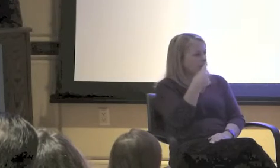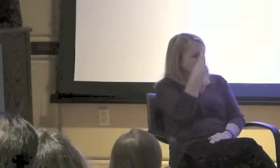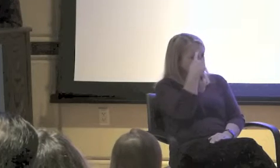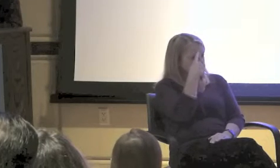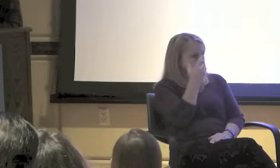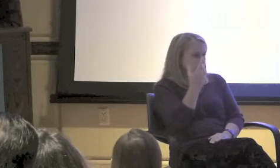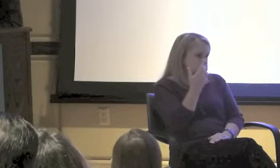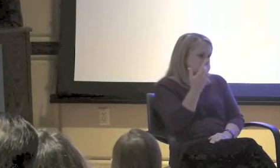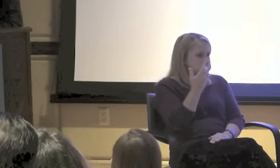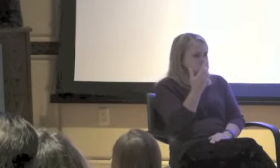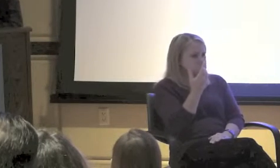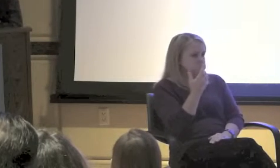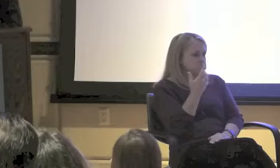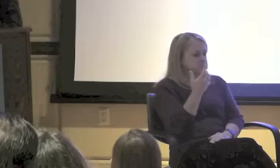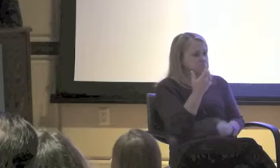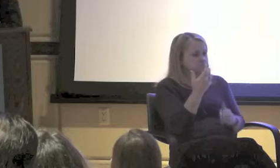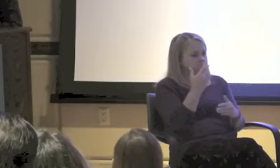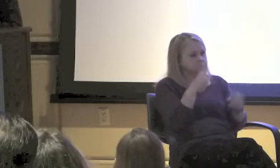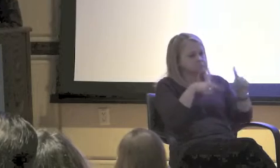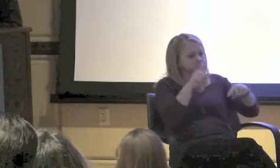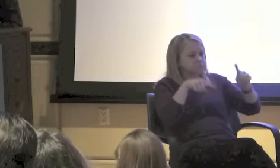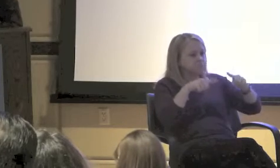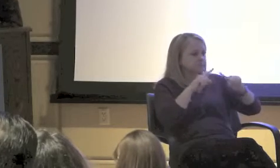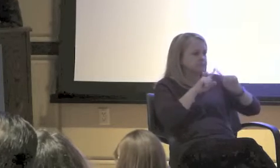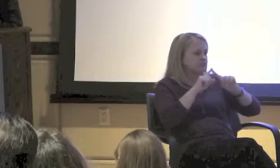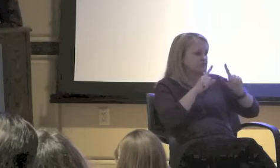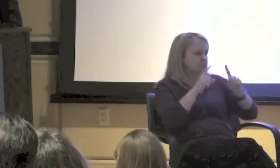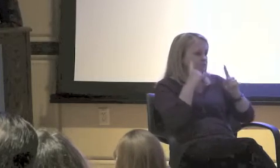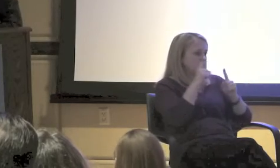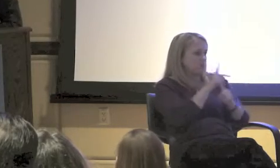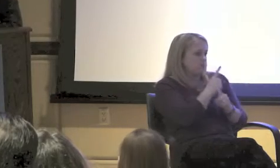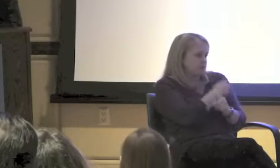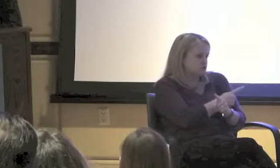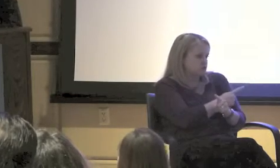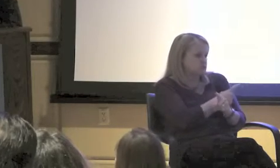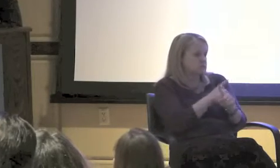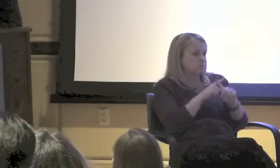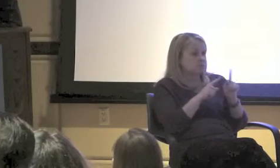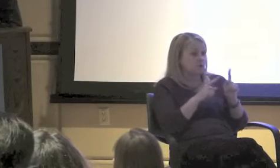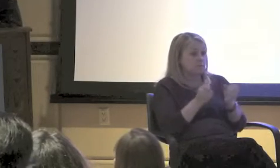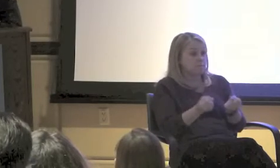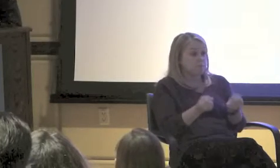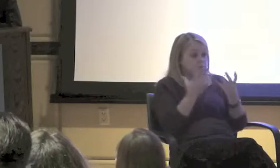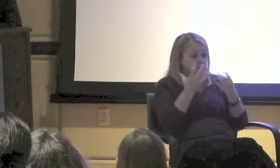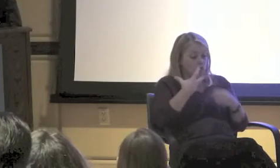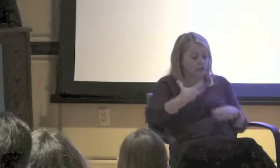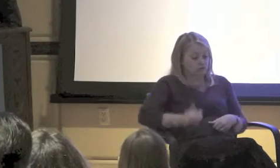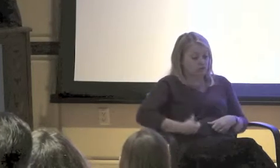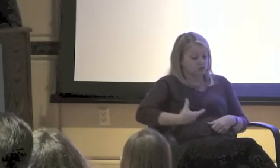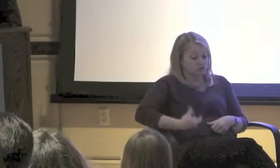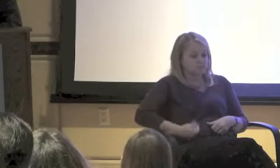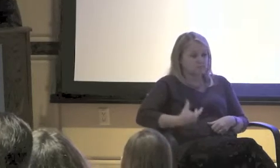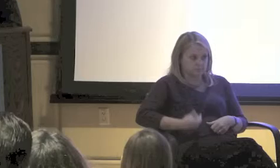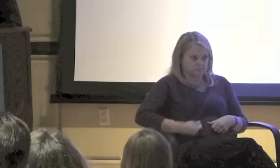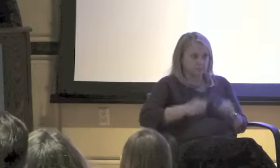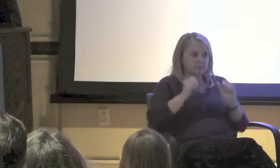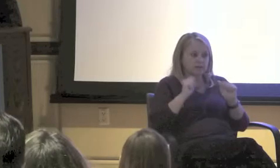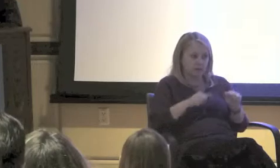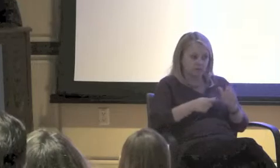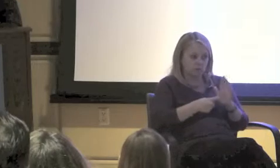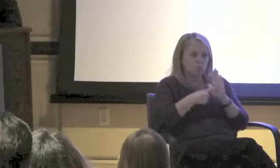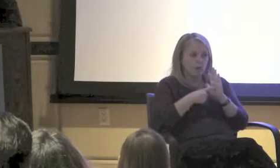that it's limited lasting value for most patients. Multiple injections are often required.